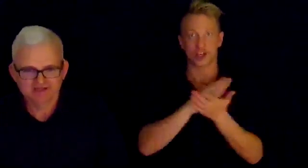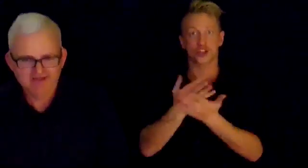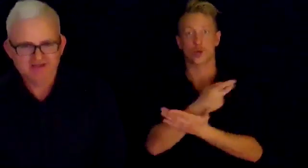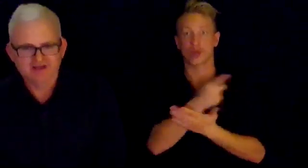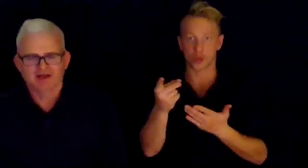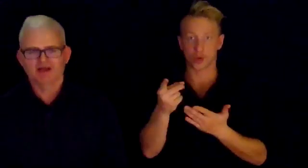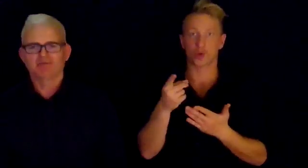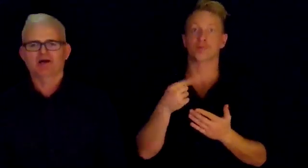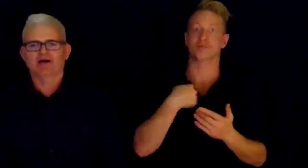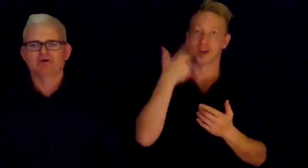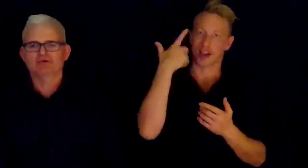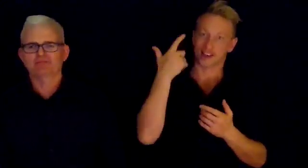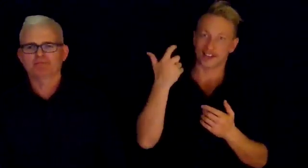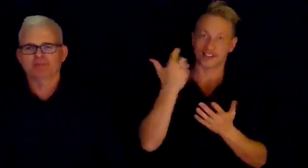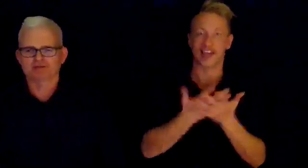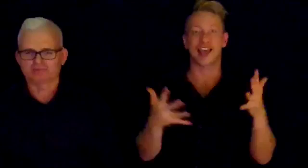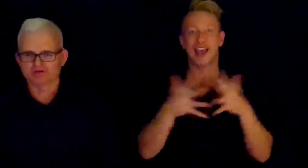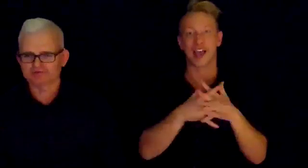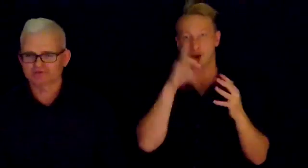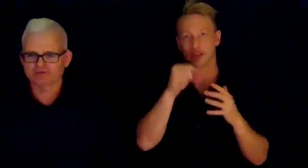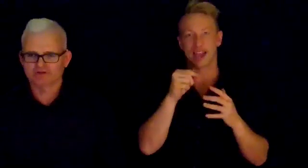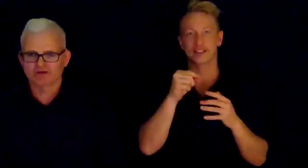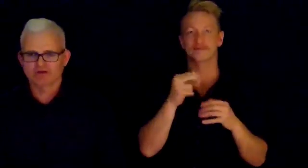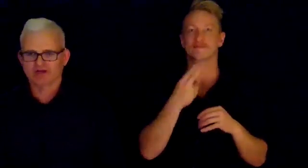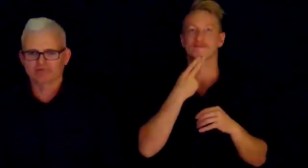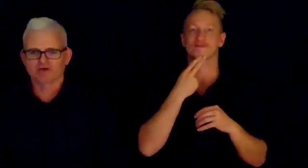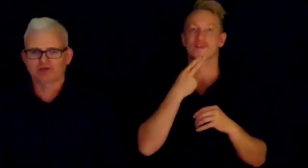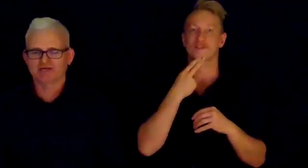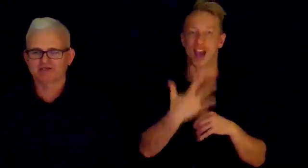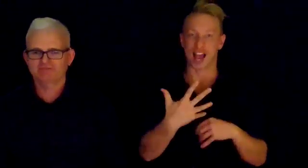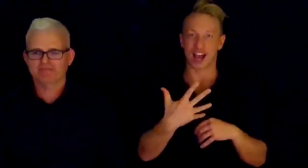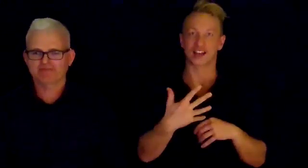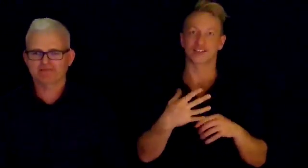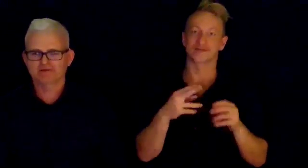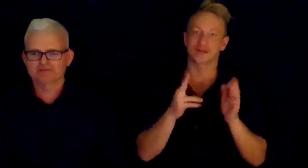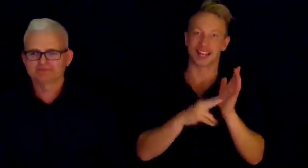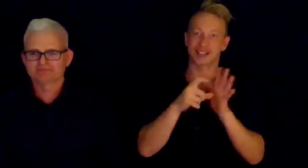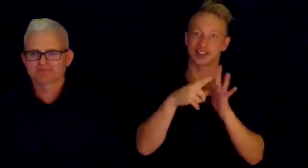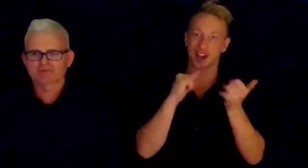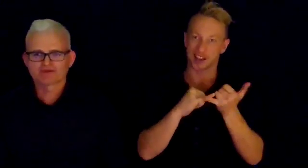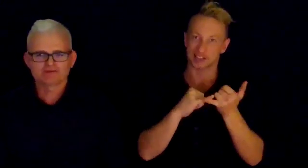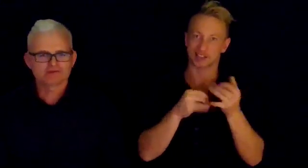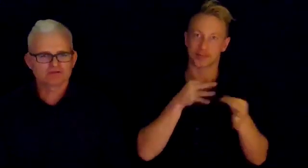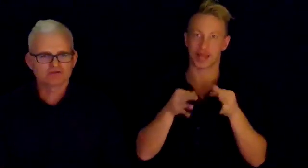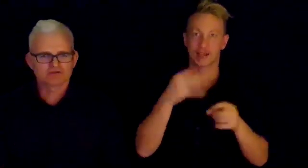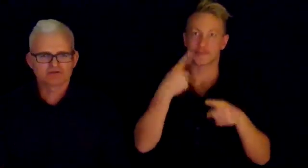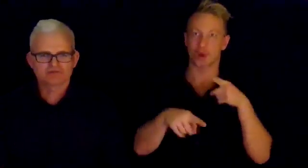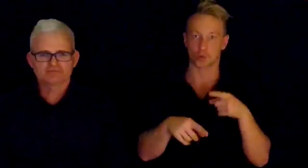ideas about how we can make the most out of our plan.